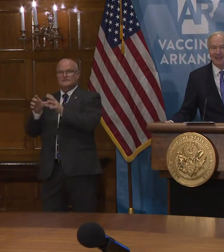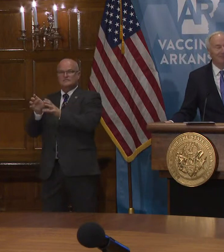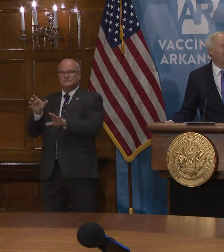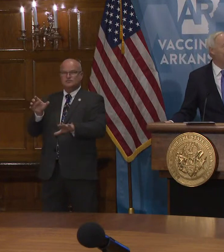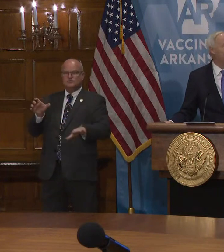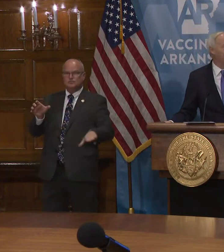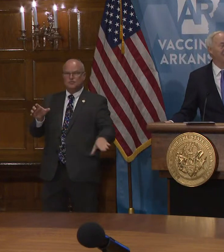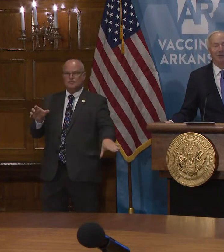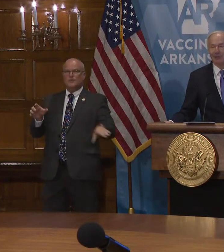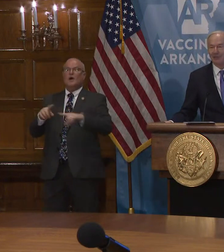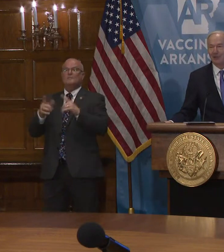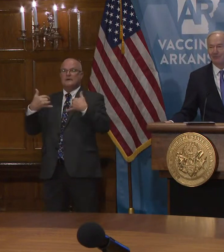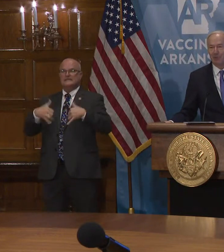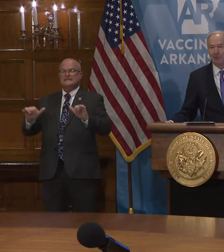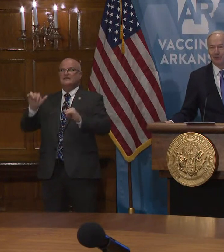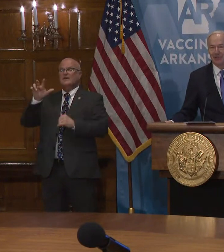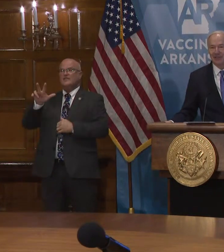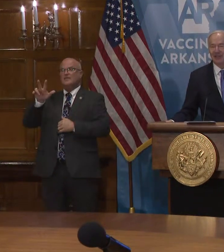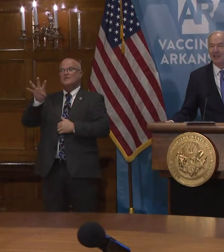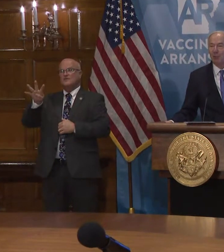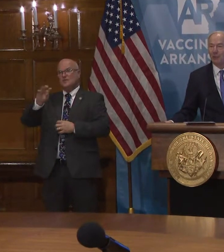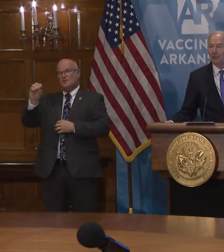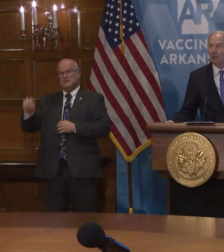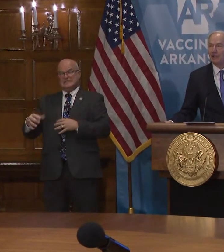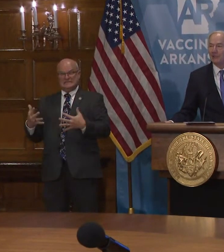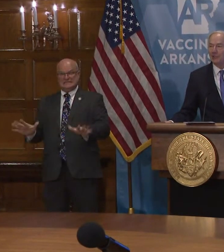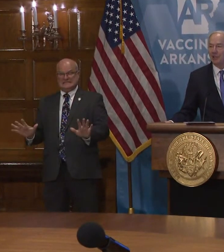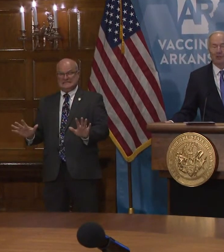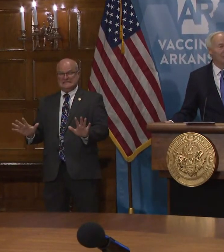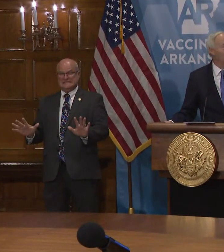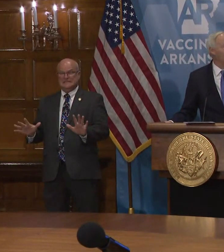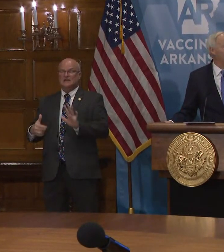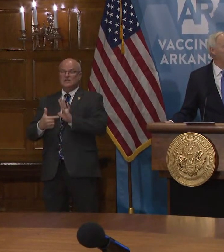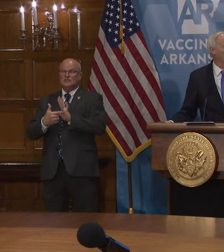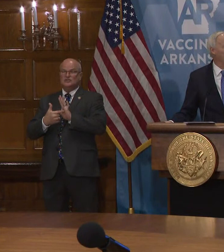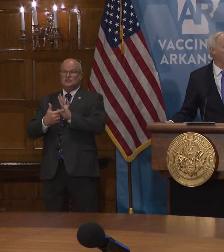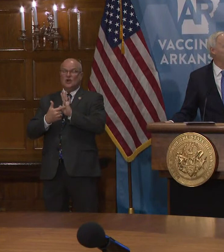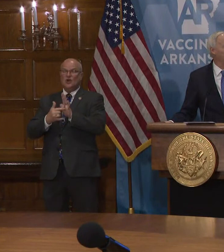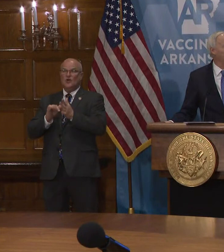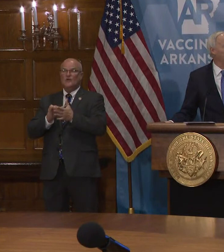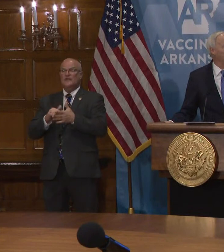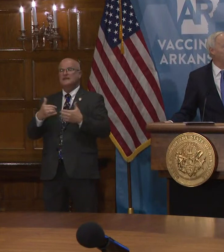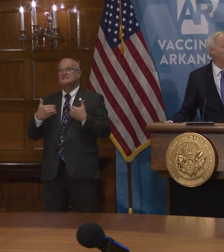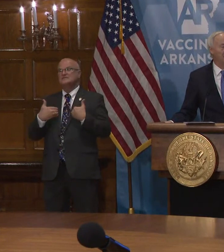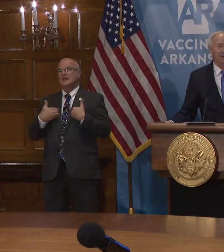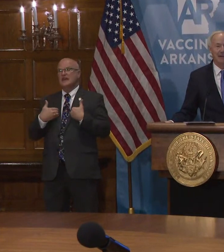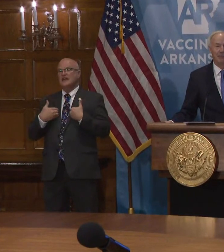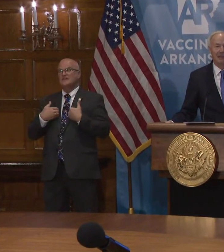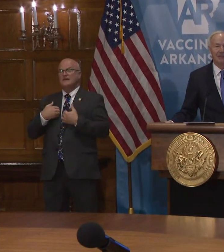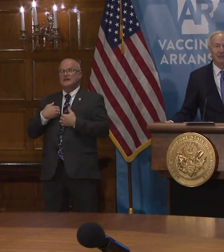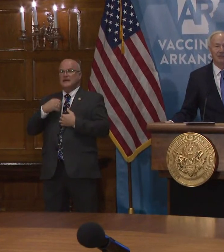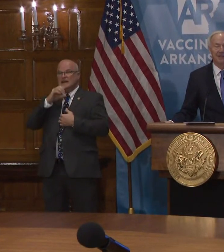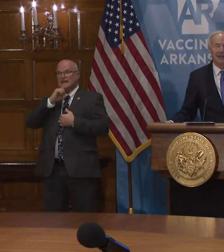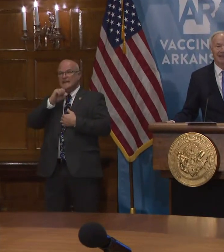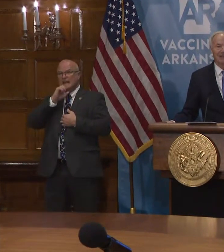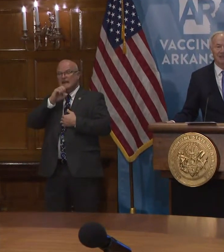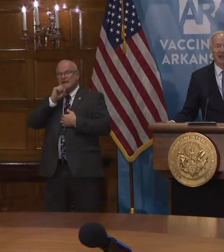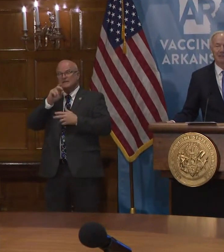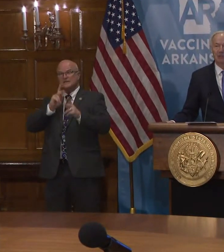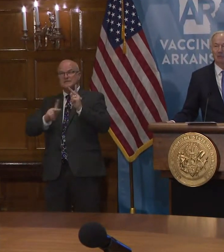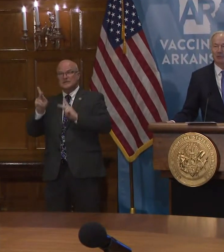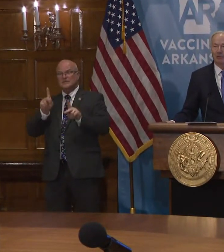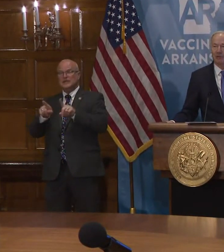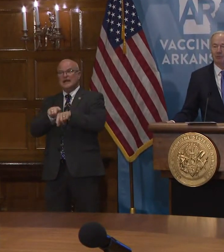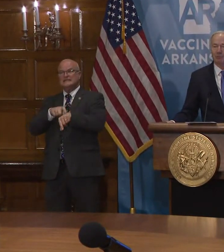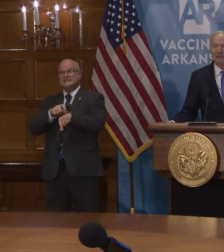graphs, but that's still only 34%, which really shows that you have an elderly population that, as